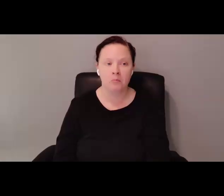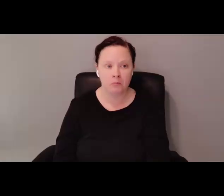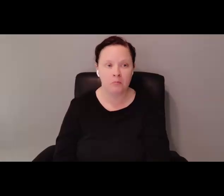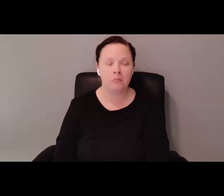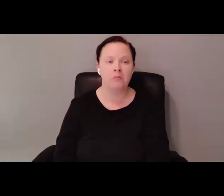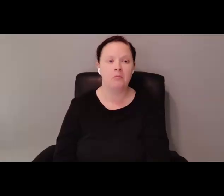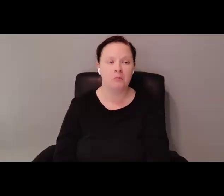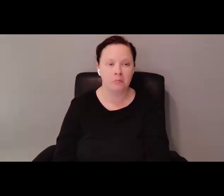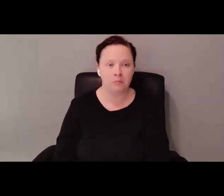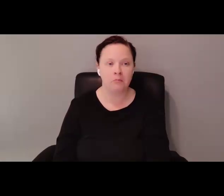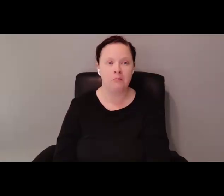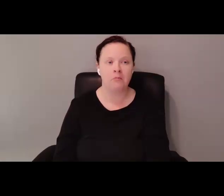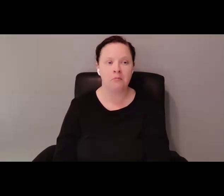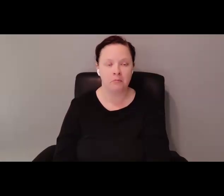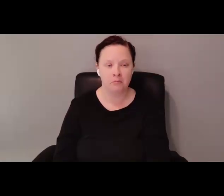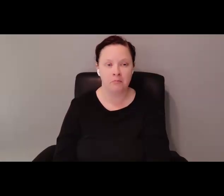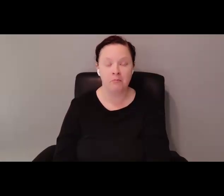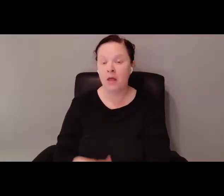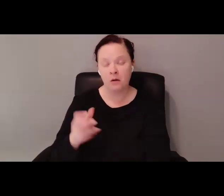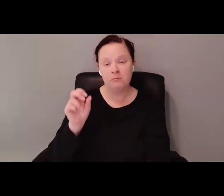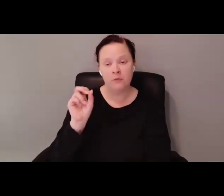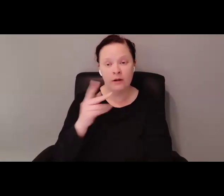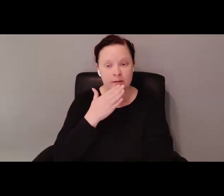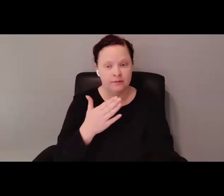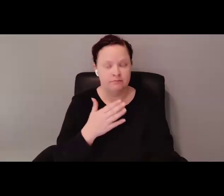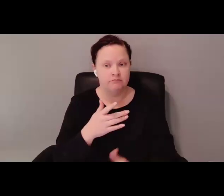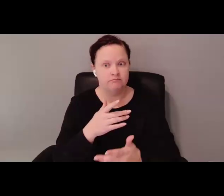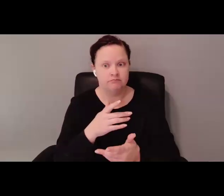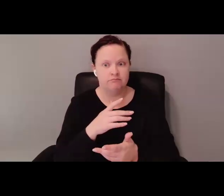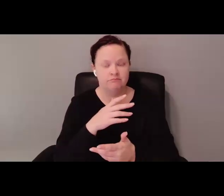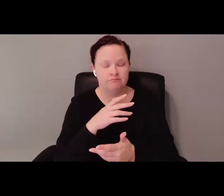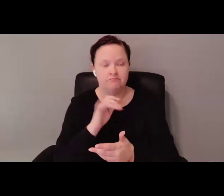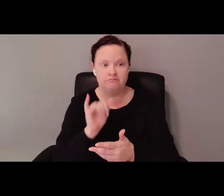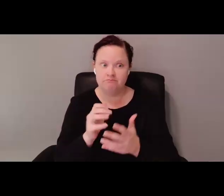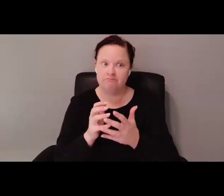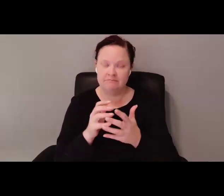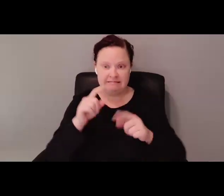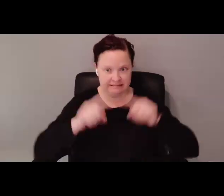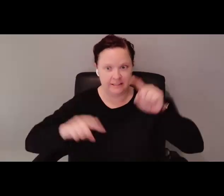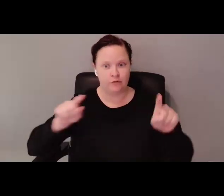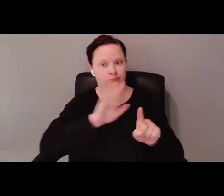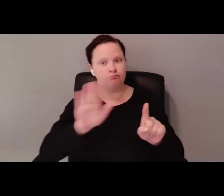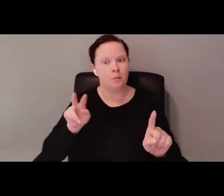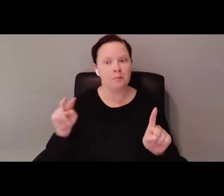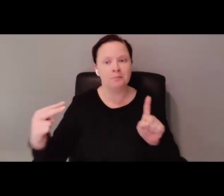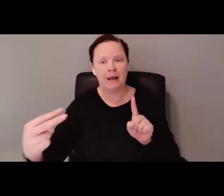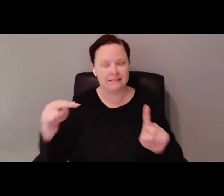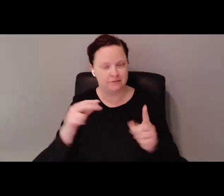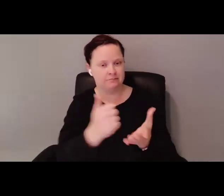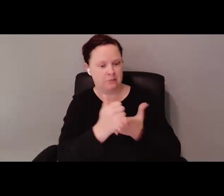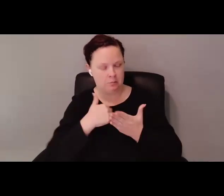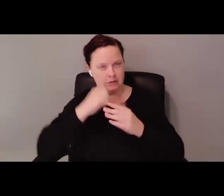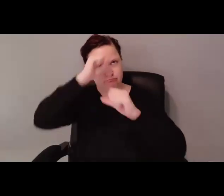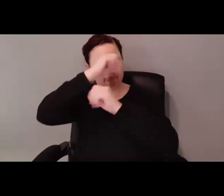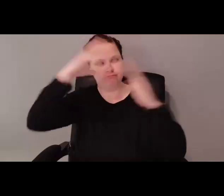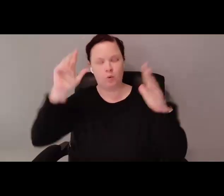okay. Thank you. So, okay, that's given me a lot of different things to discuss.